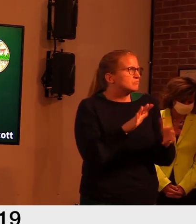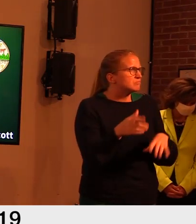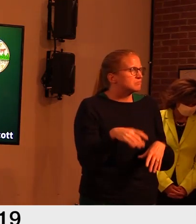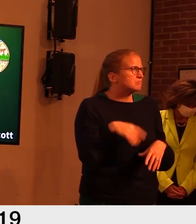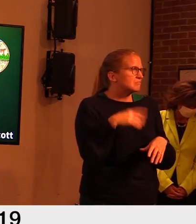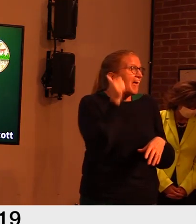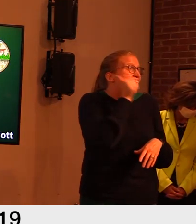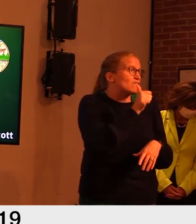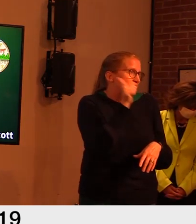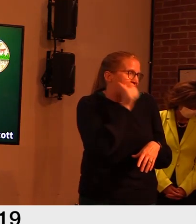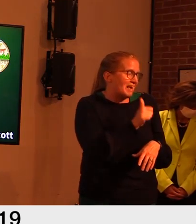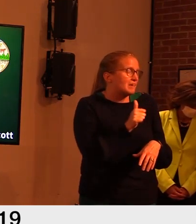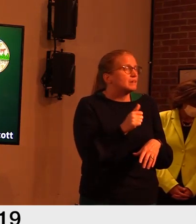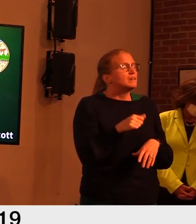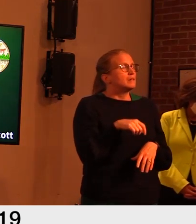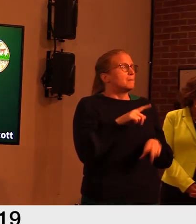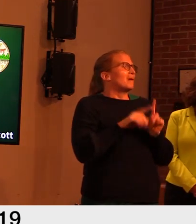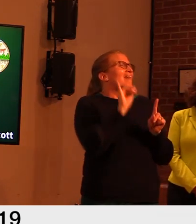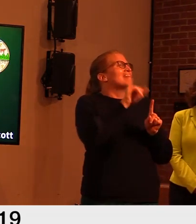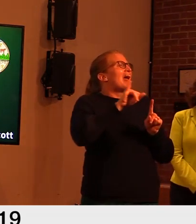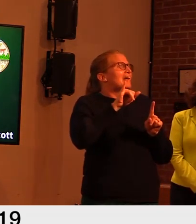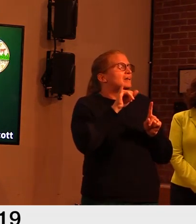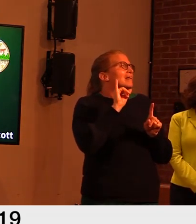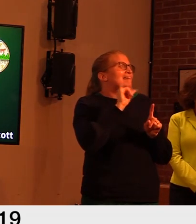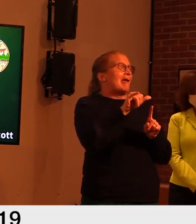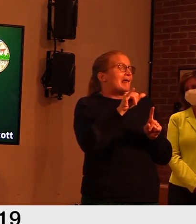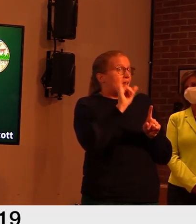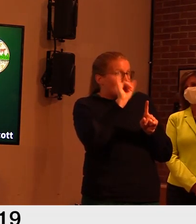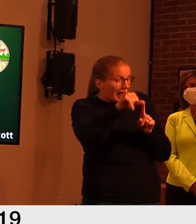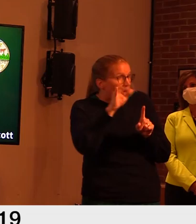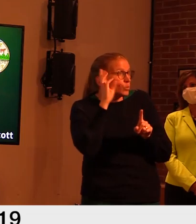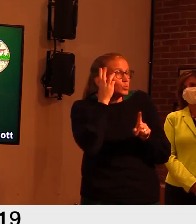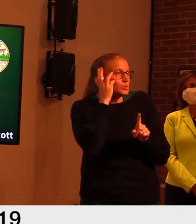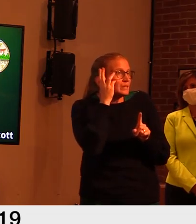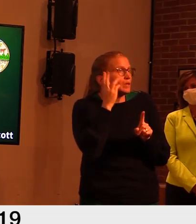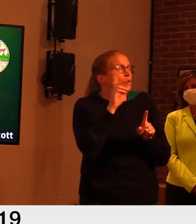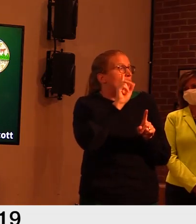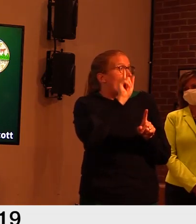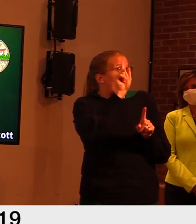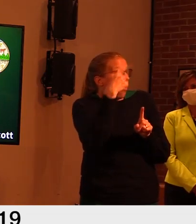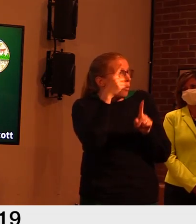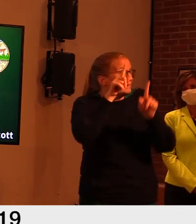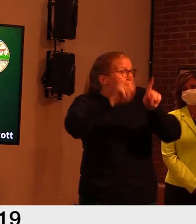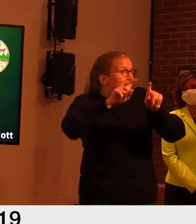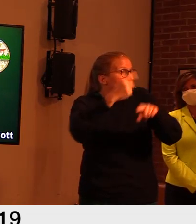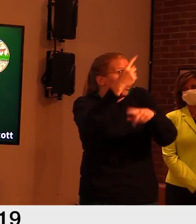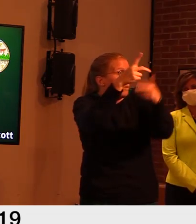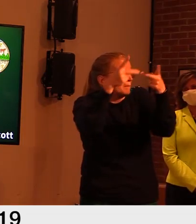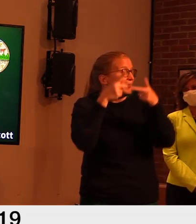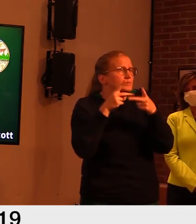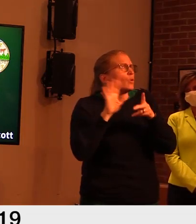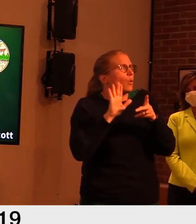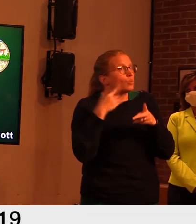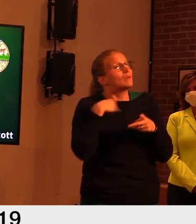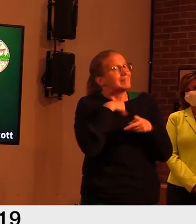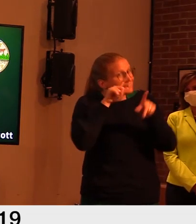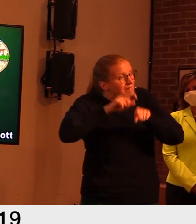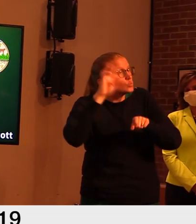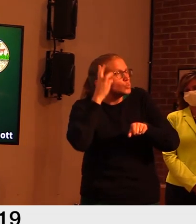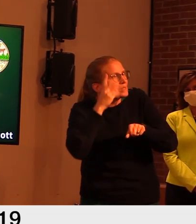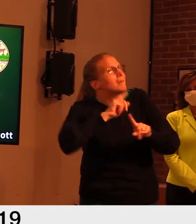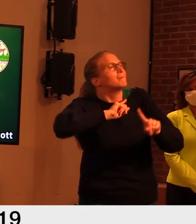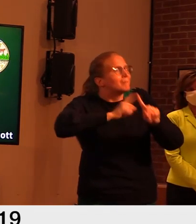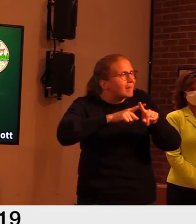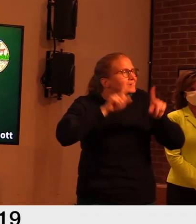say, numbers. So I'm sure it's much closer to 4,000 at this point, but it's in that